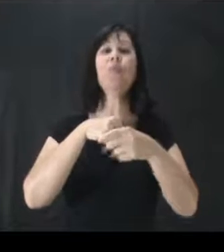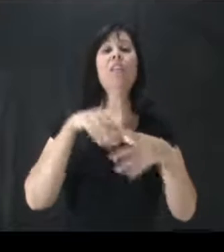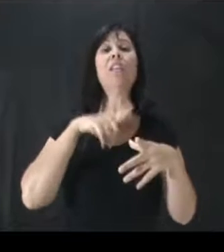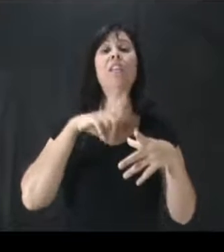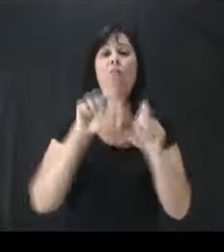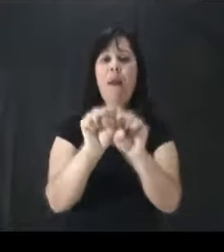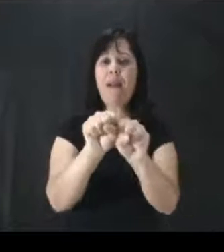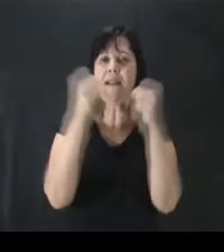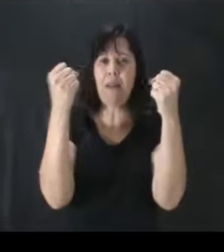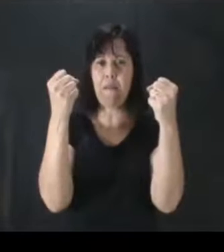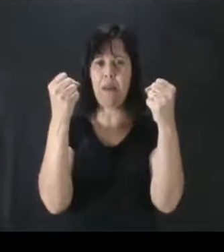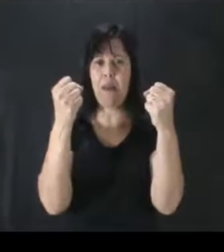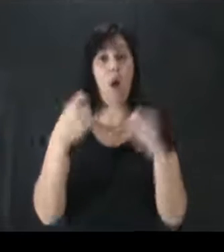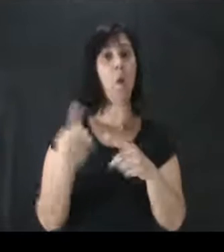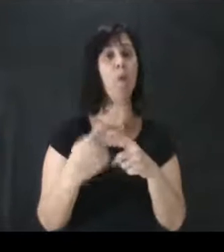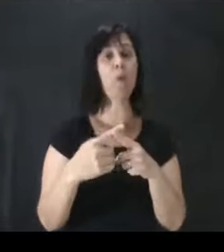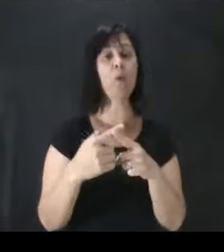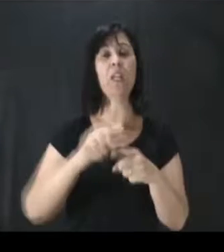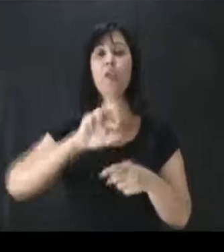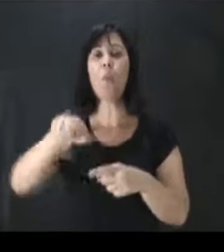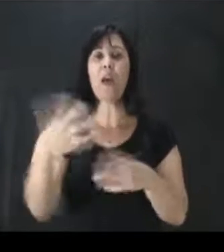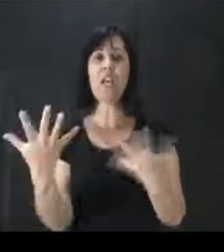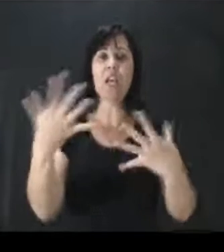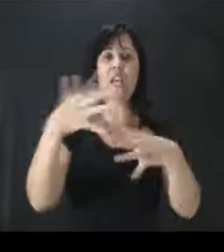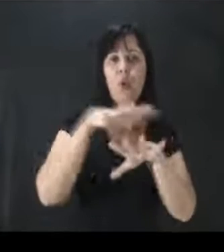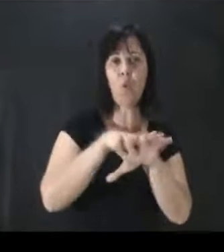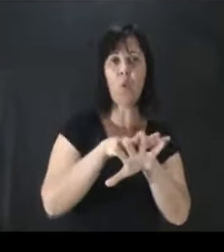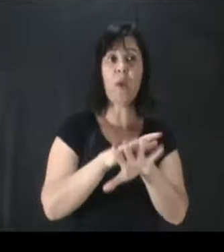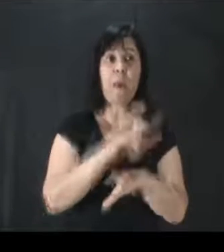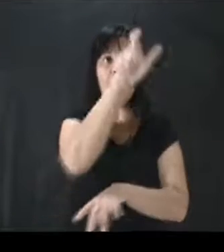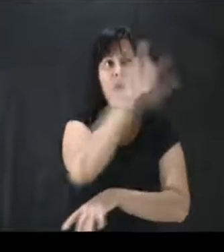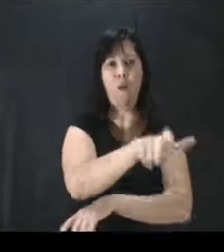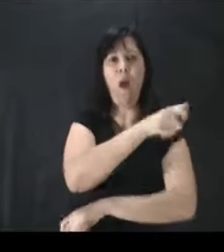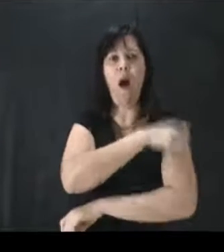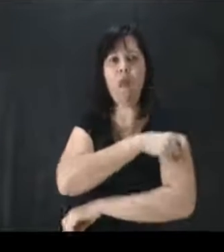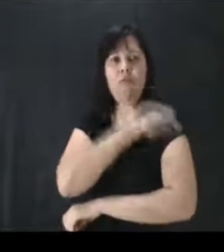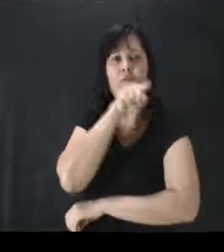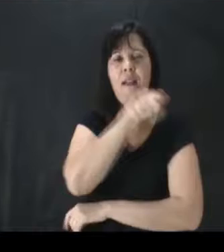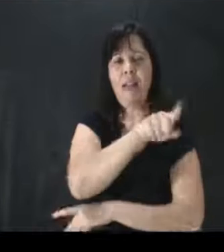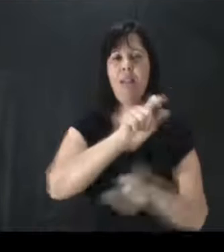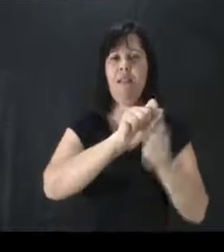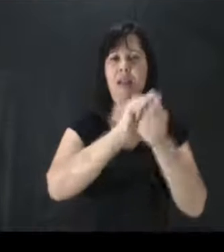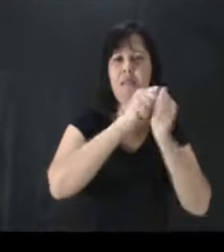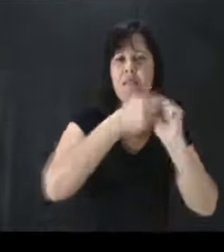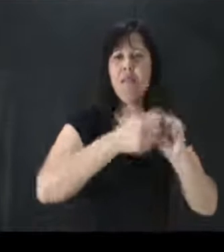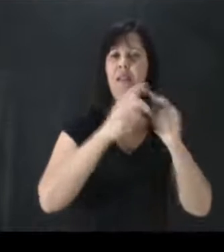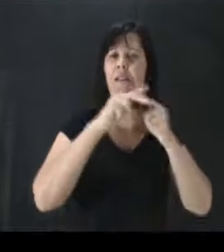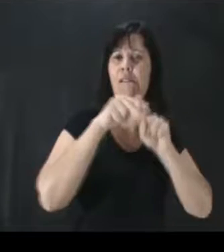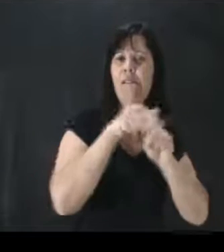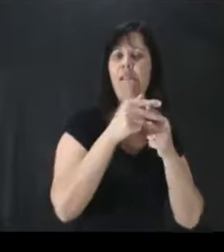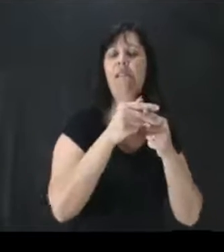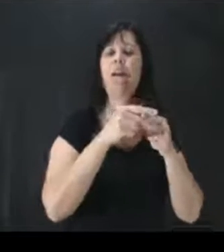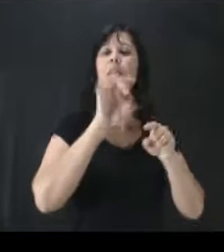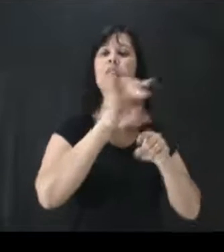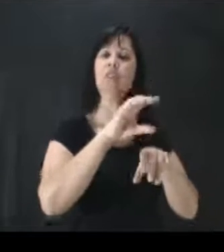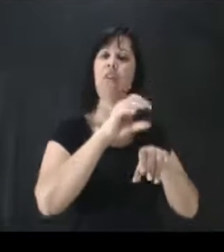includere. There was a detachment because it was not an inclusion to adapt the student. It was not an